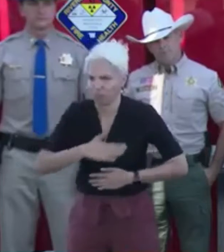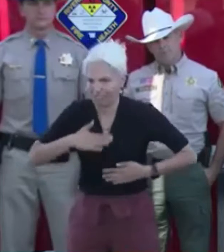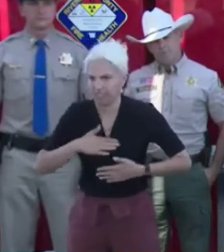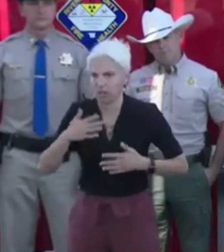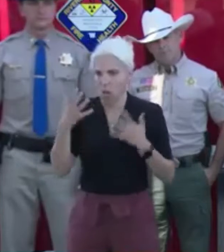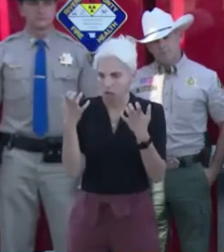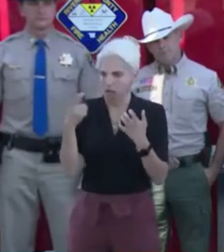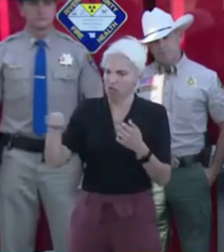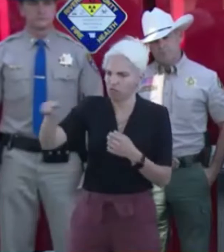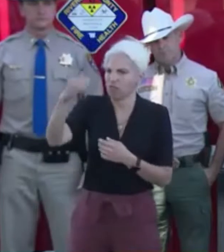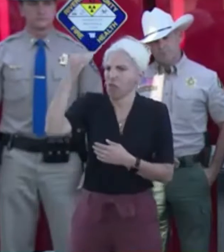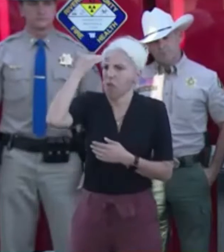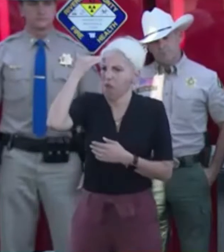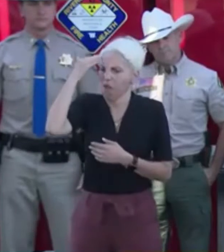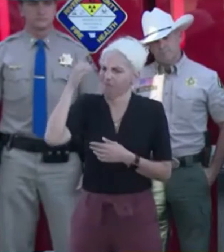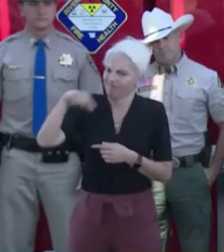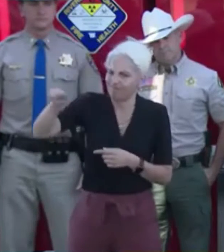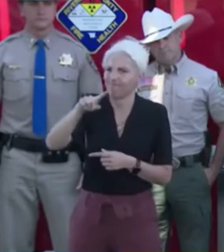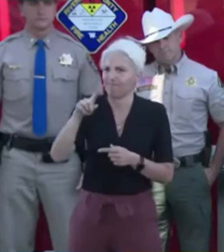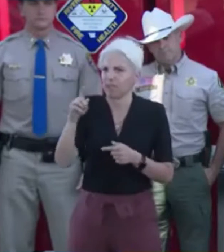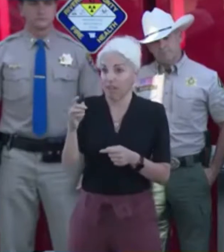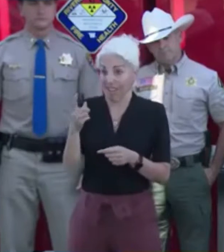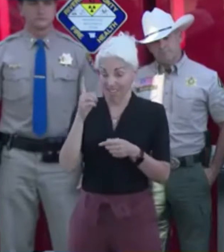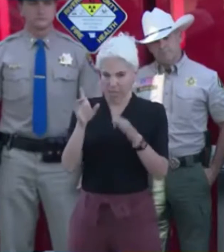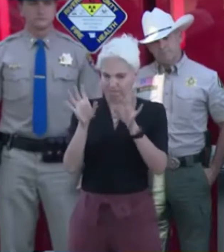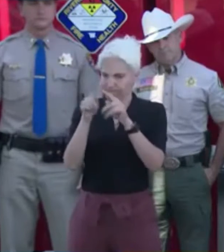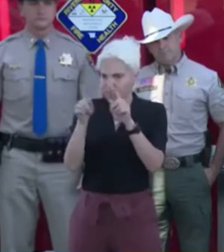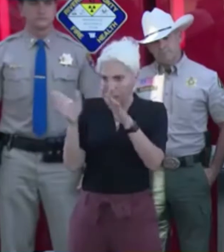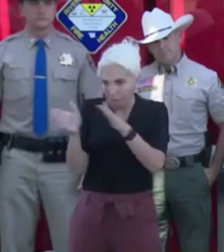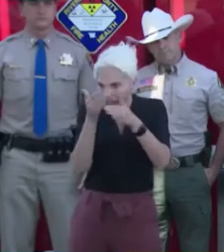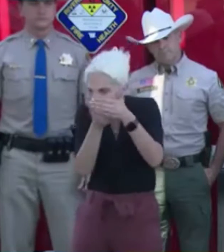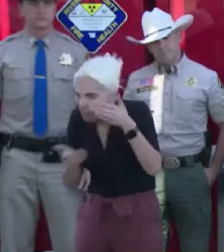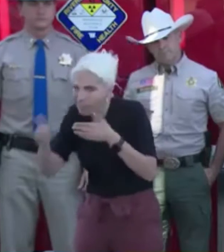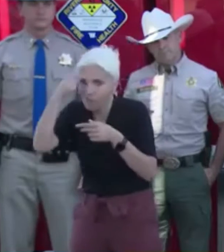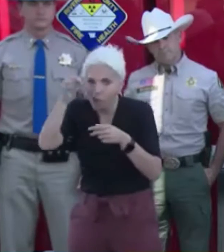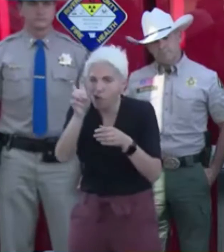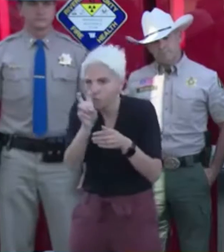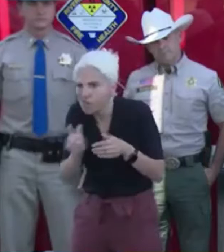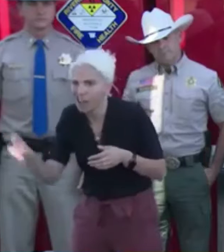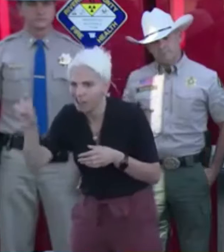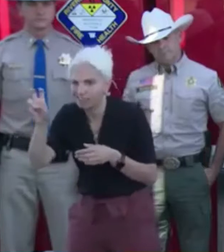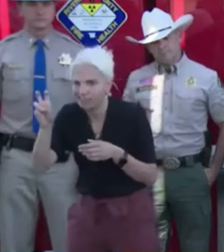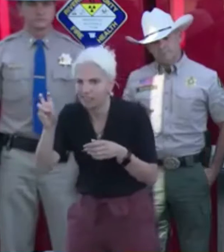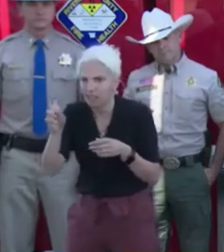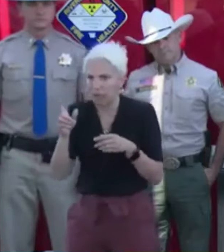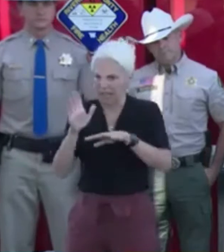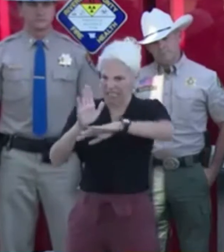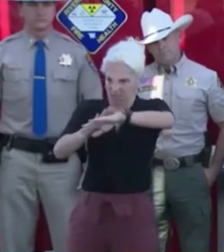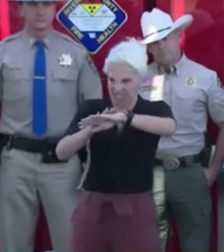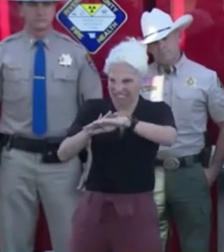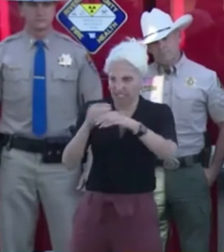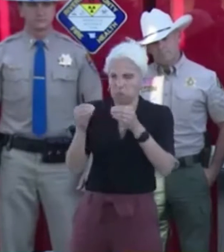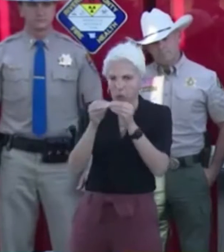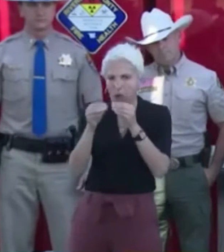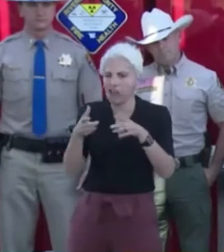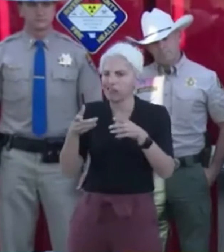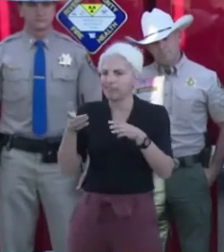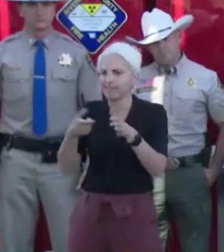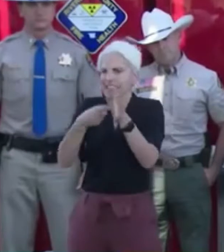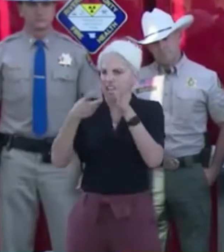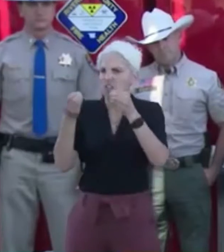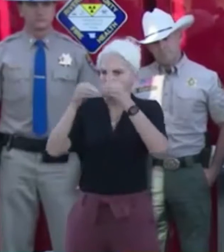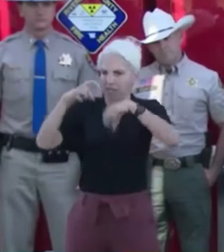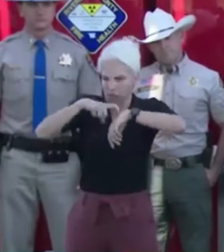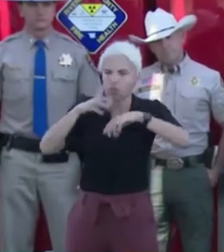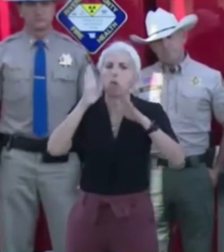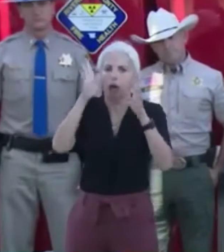especially make sure that you think ahead going somewhere and take a little bit extra time. We're going to get through this. I'd like to